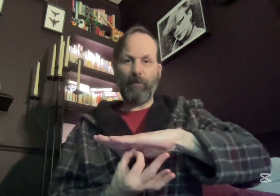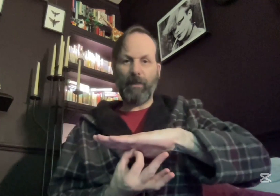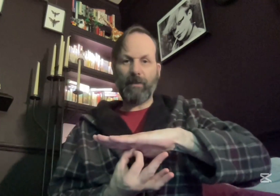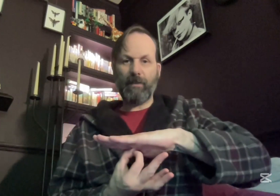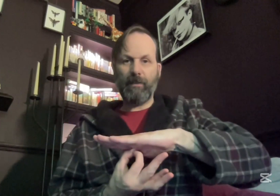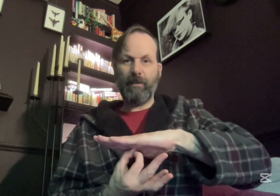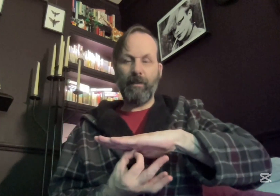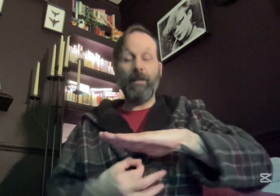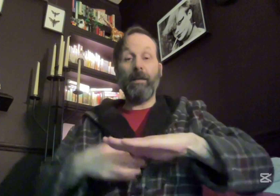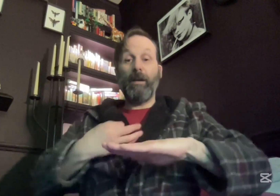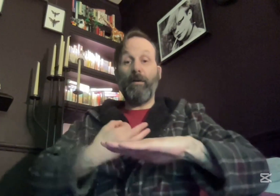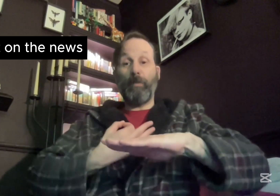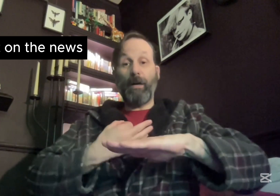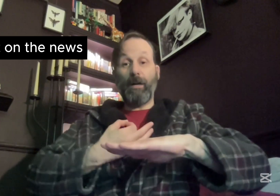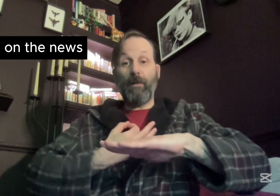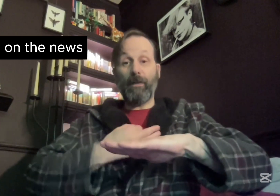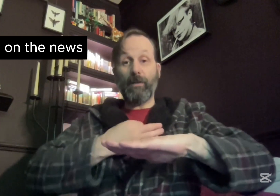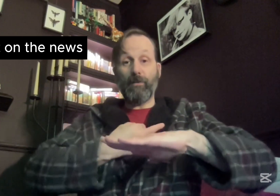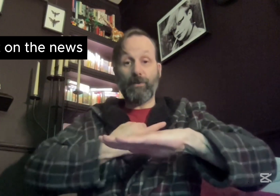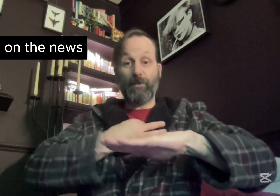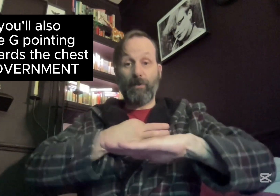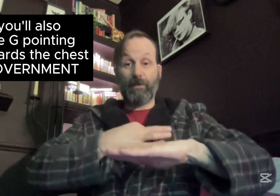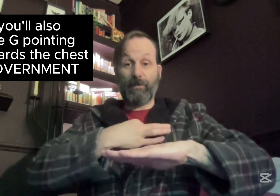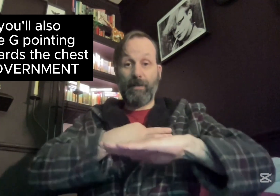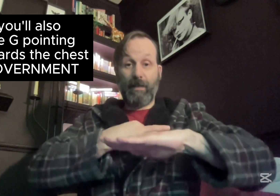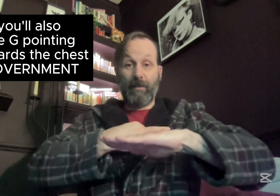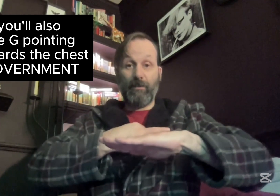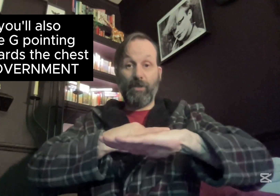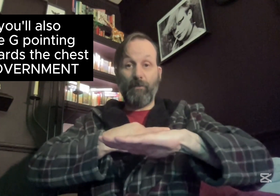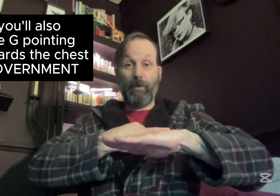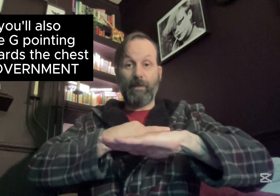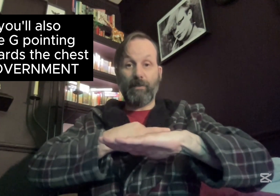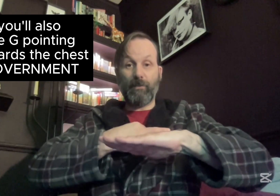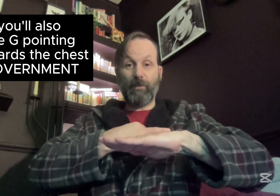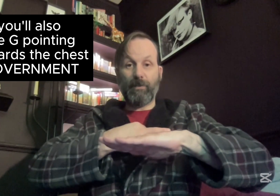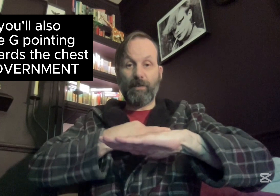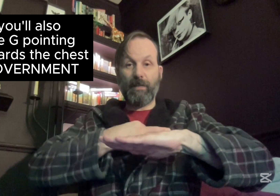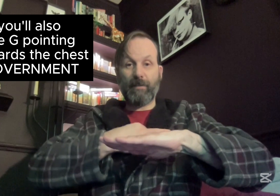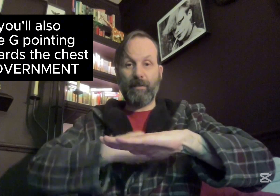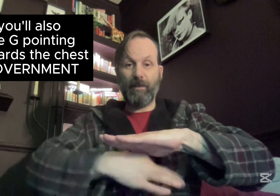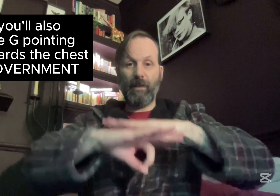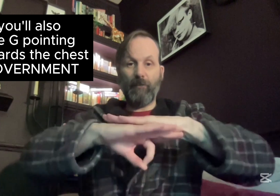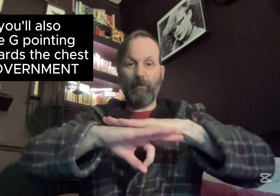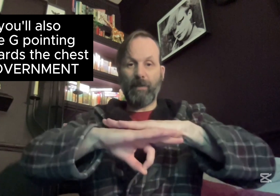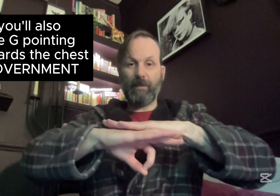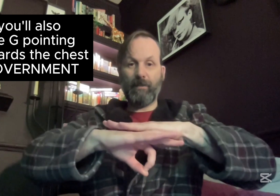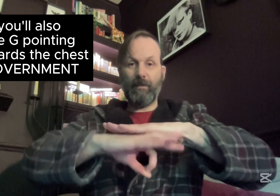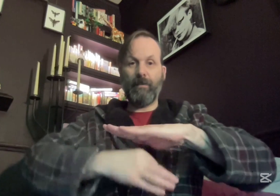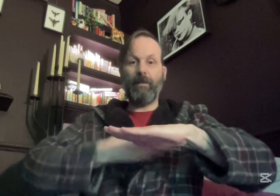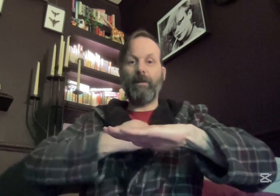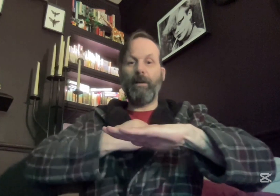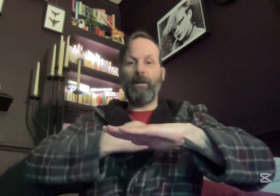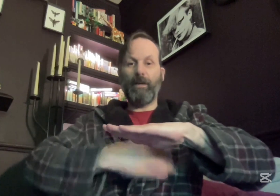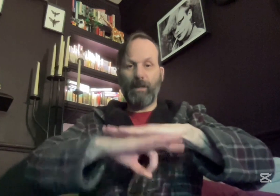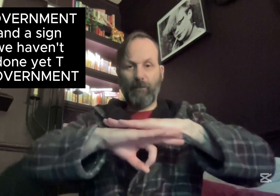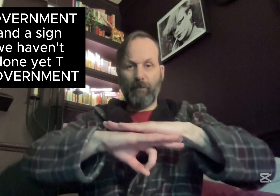government. But on the news, you'll also see G pointing towards the chest, government,